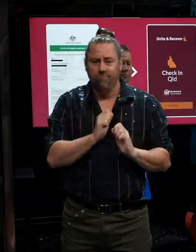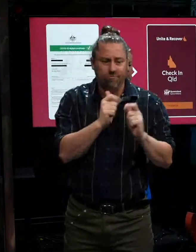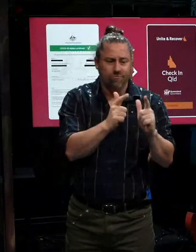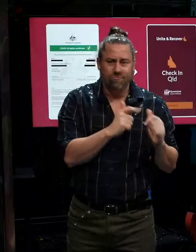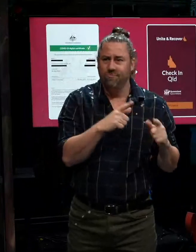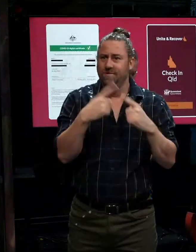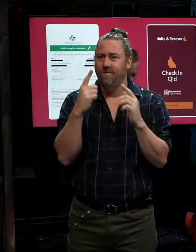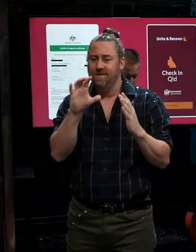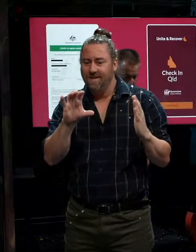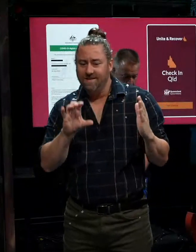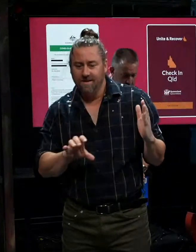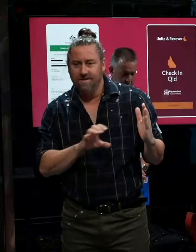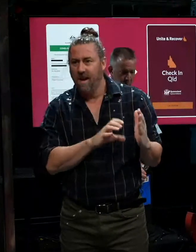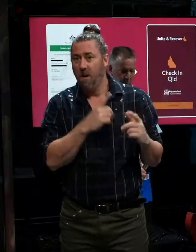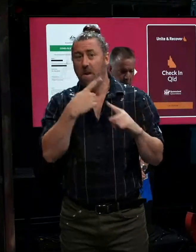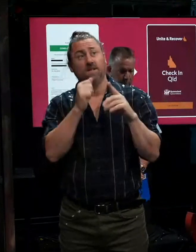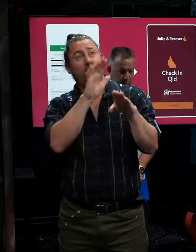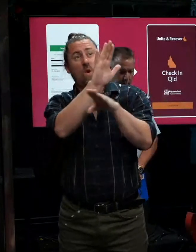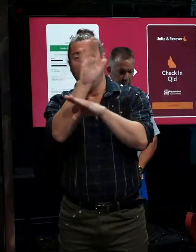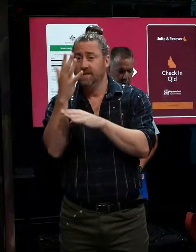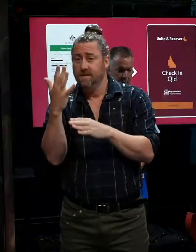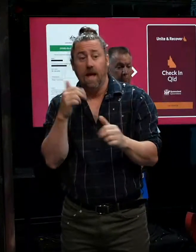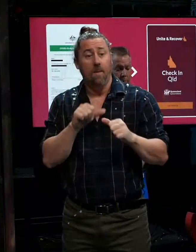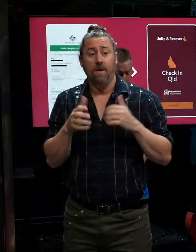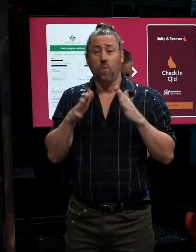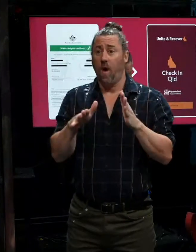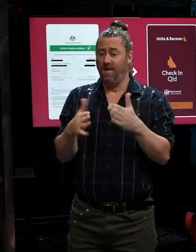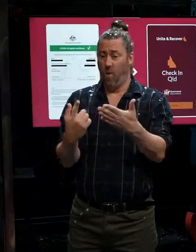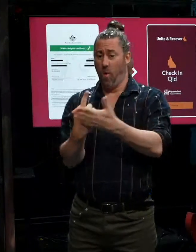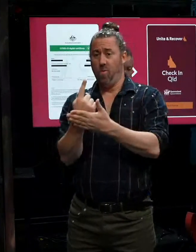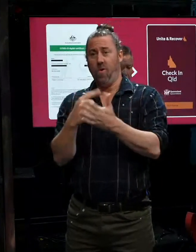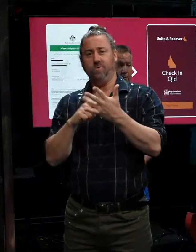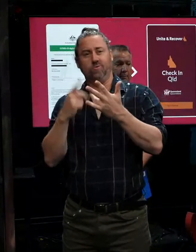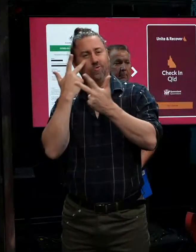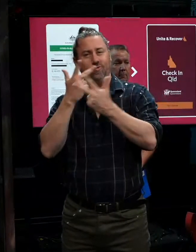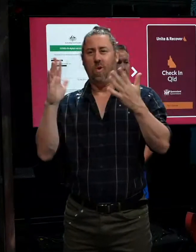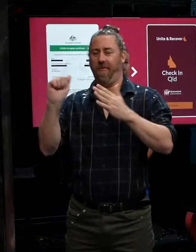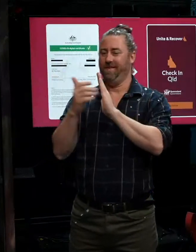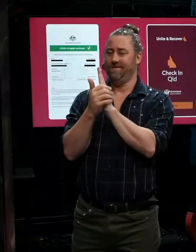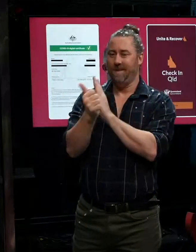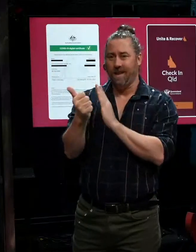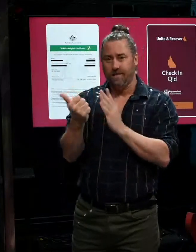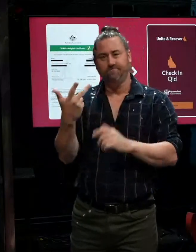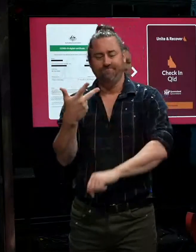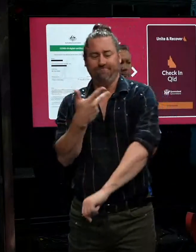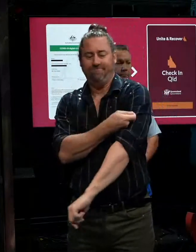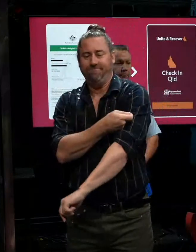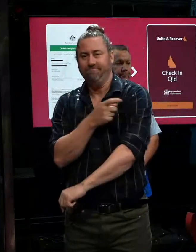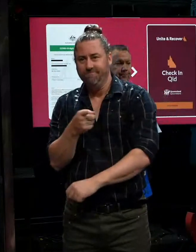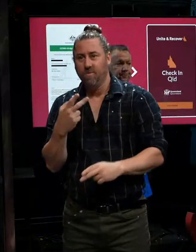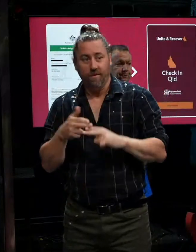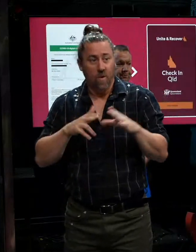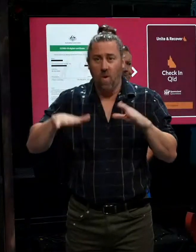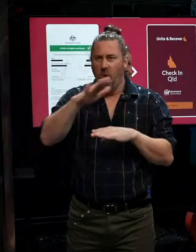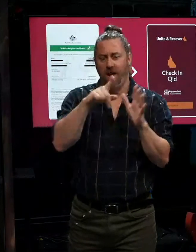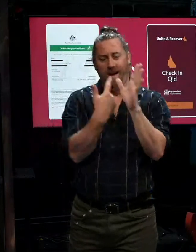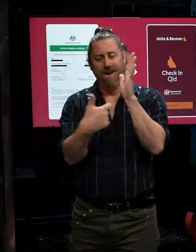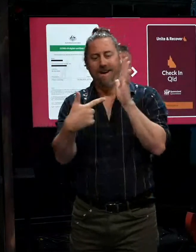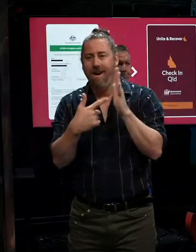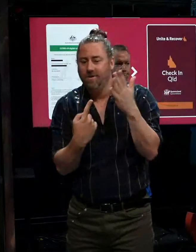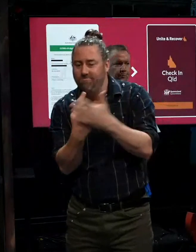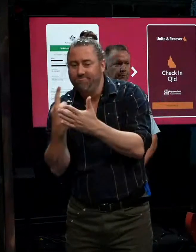them safe is if we all are double vaccinated. It's extremely important for our sector to survive that people are able to